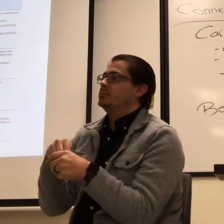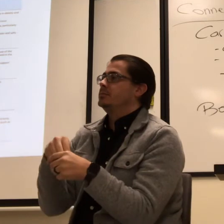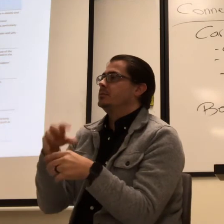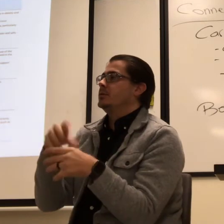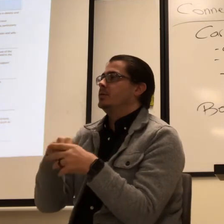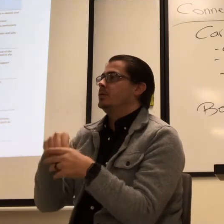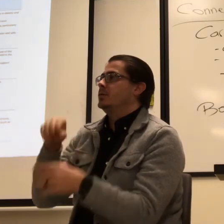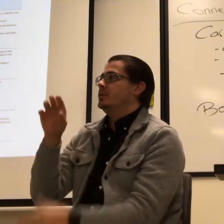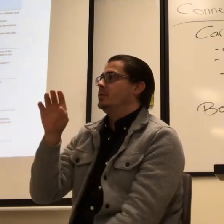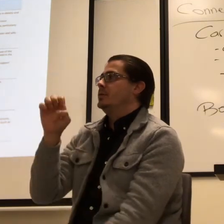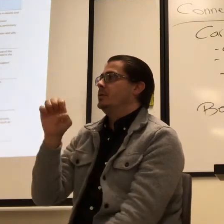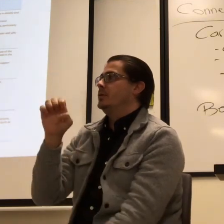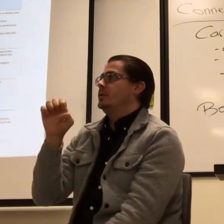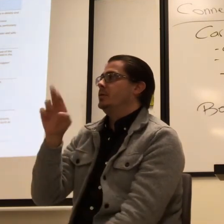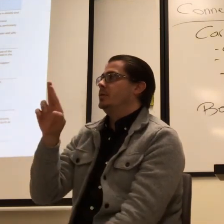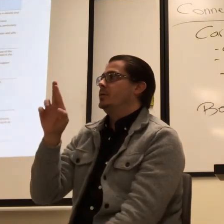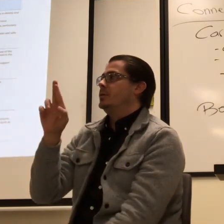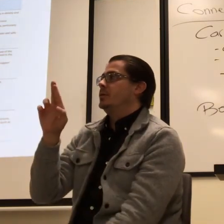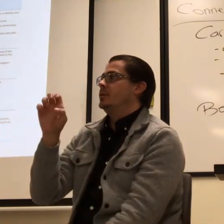erythrocytes,